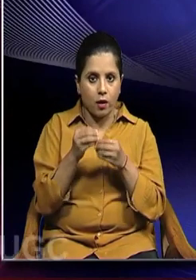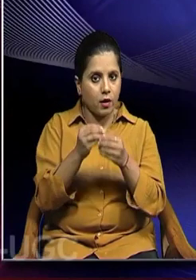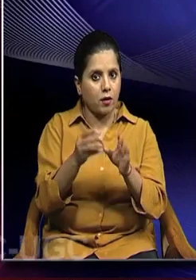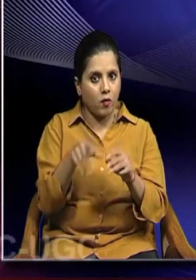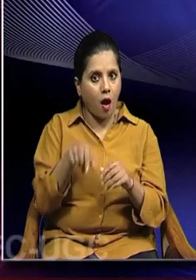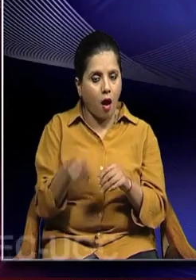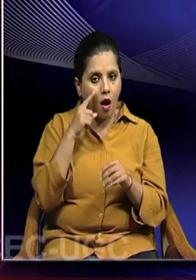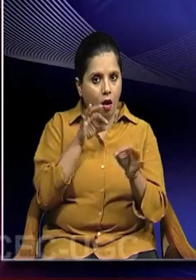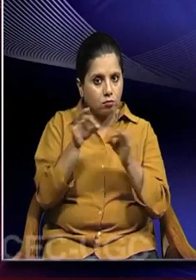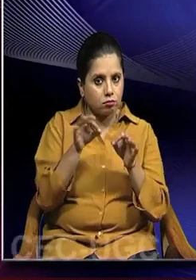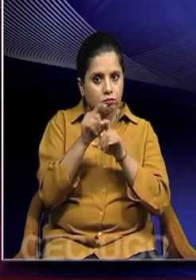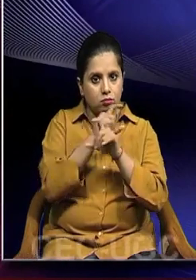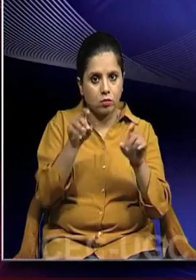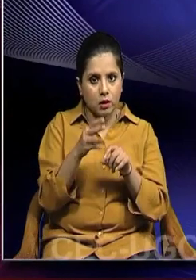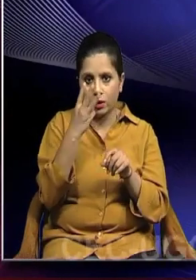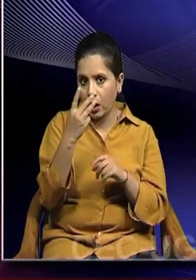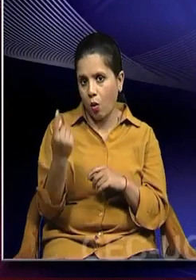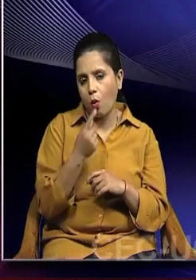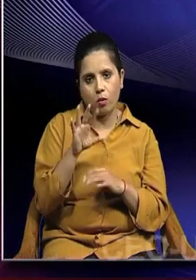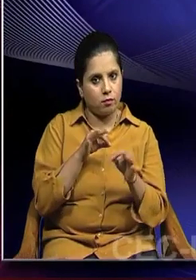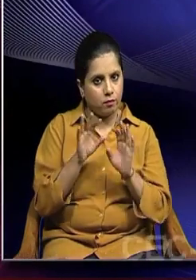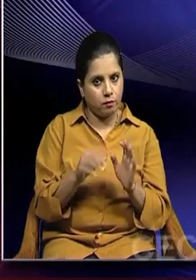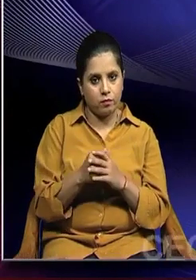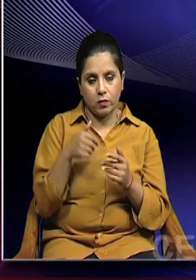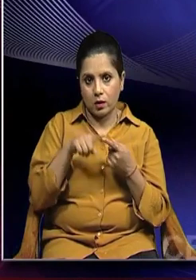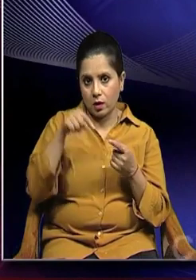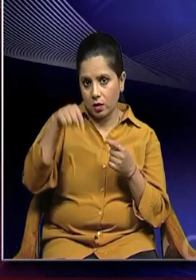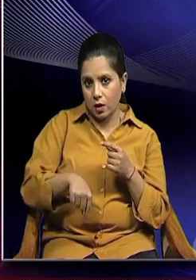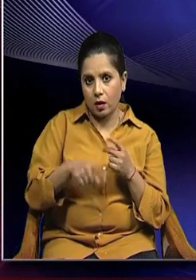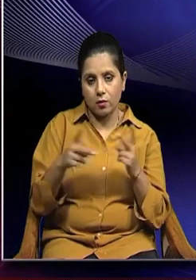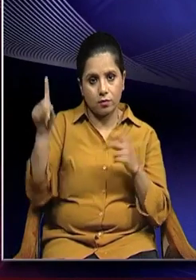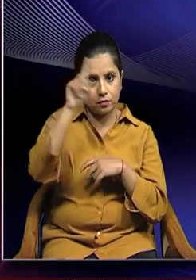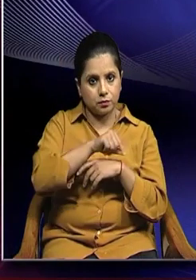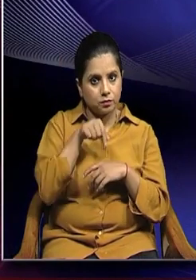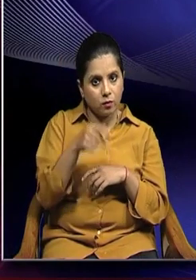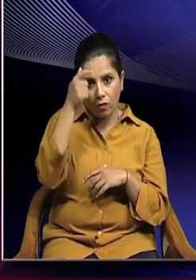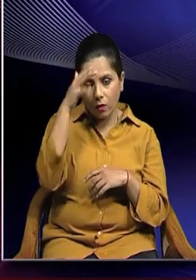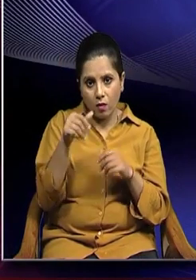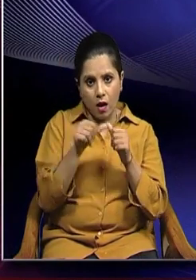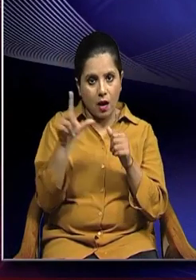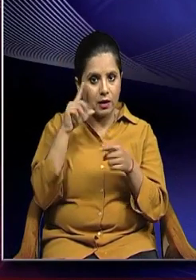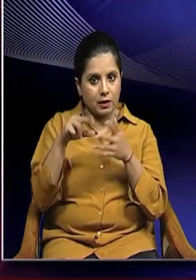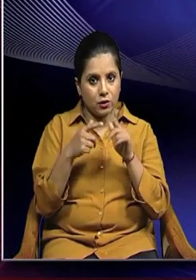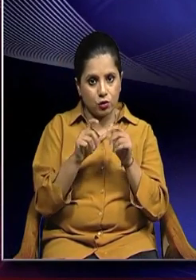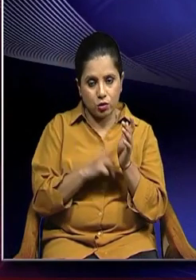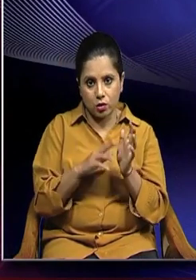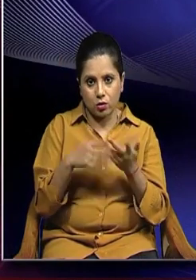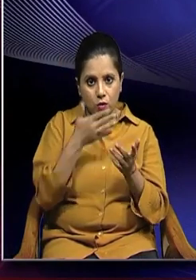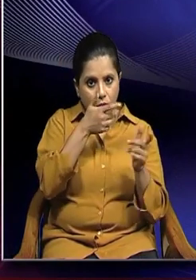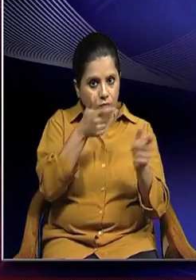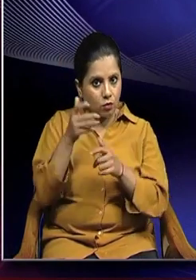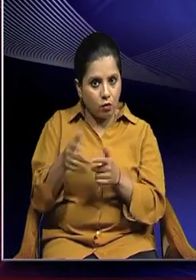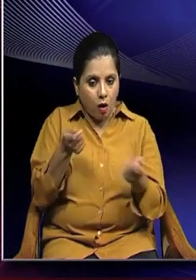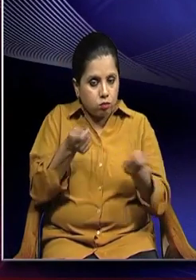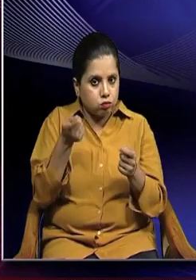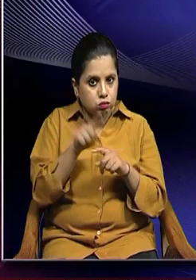a classification of three only. Present day problems of alienation, terrorism, they are because of